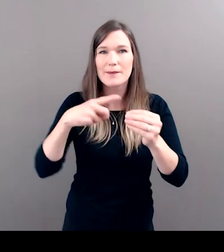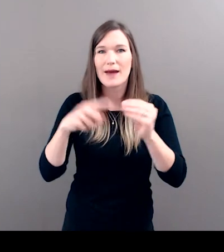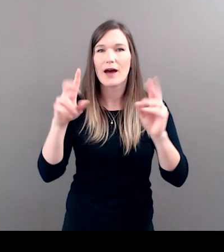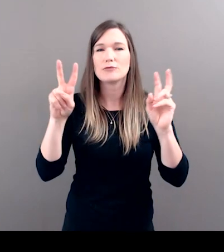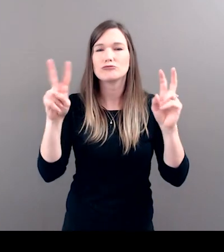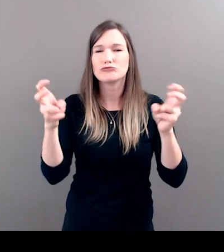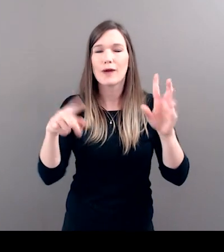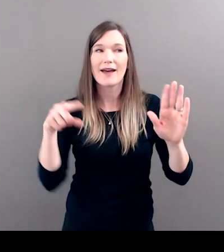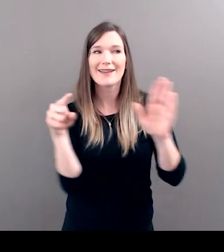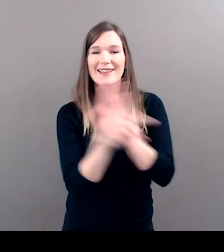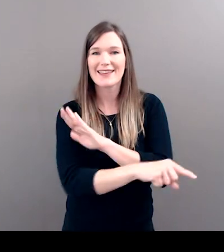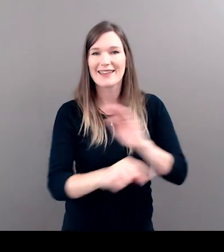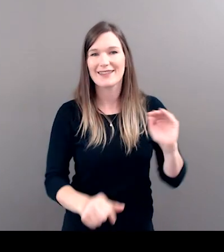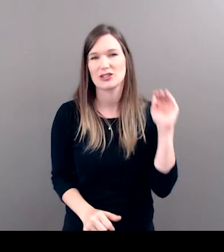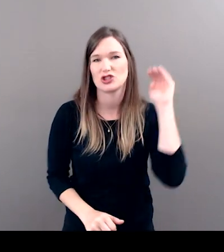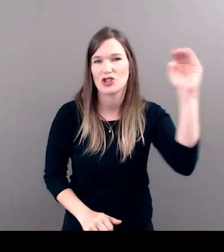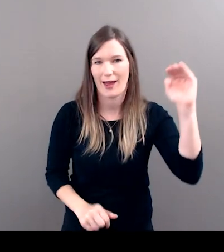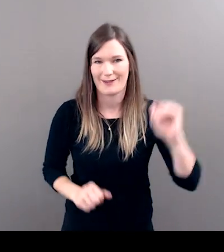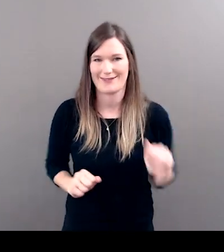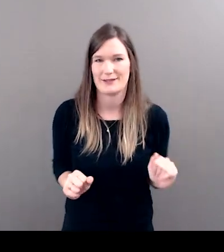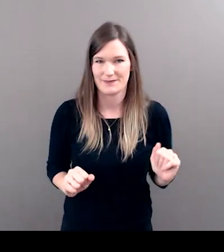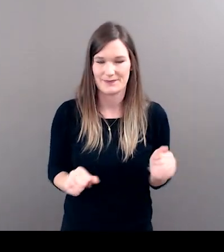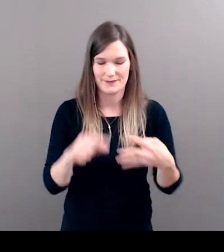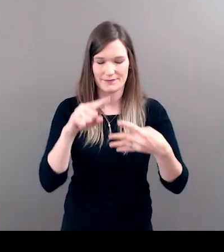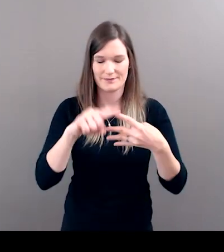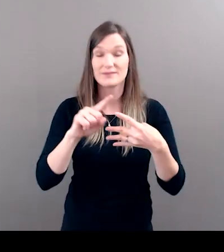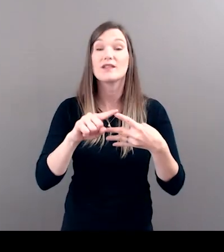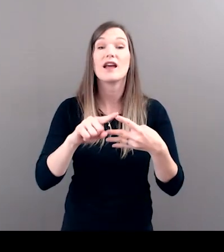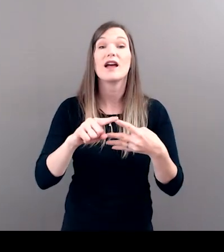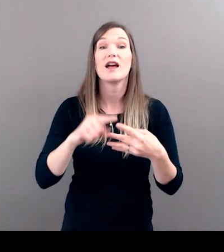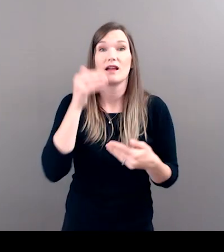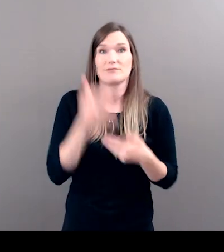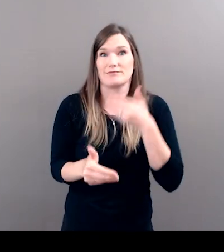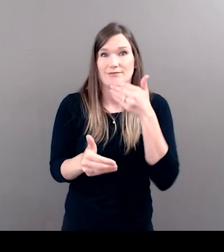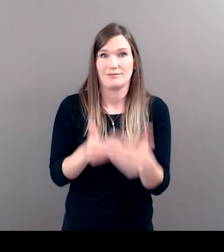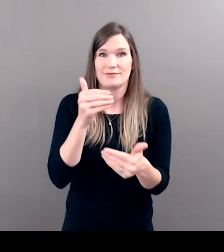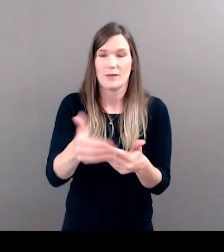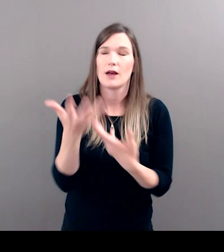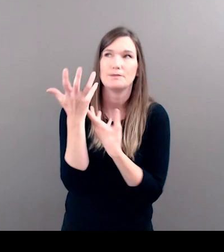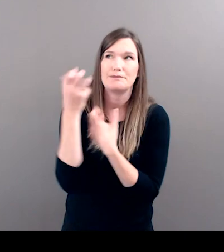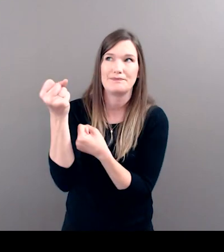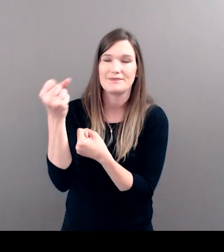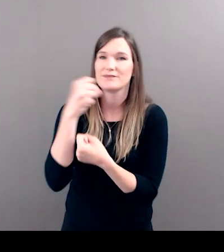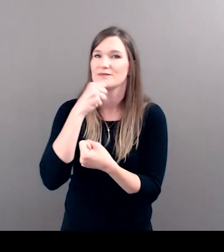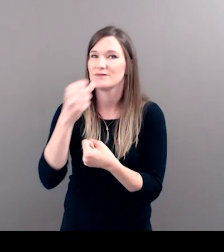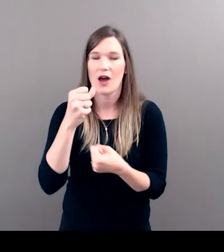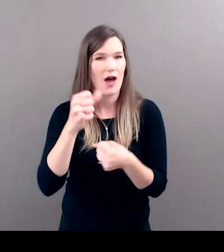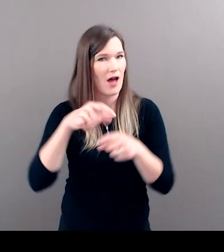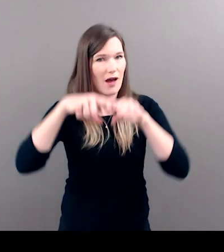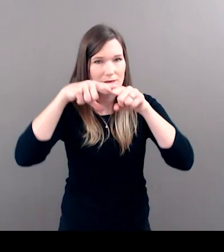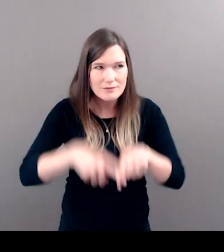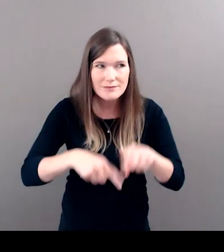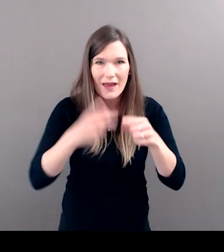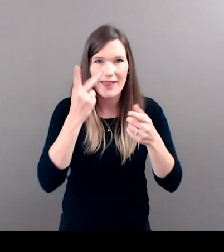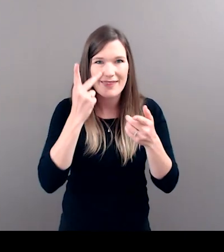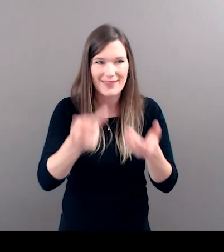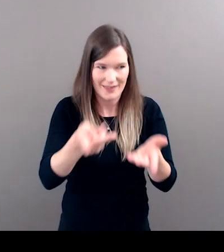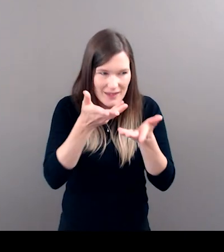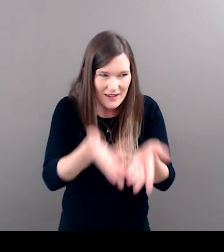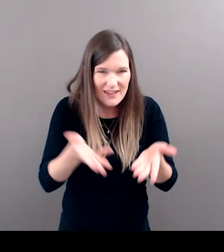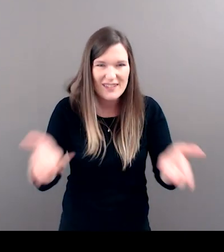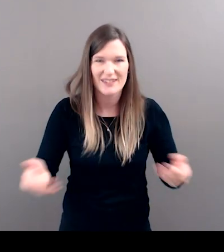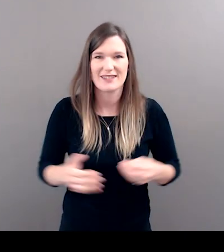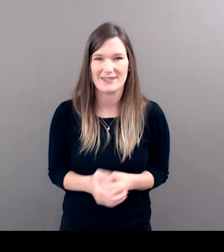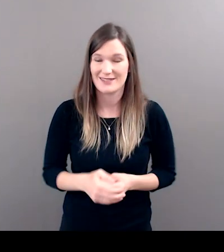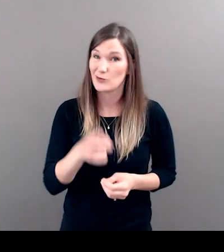killers walk by faith, not by sight. If you are going to overcome the problems in your life, you have to walk by faith,